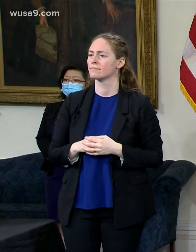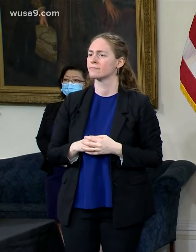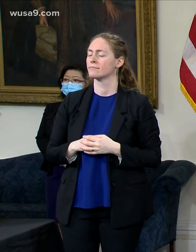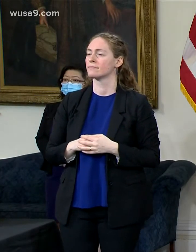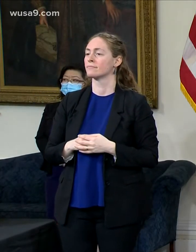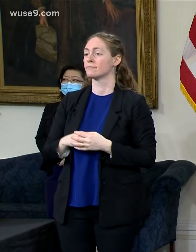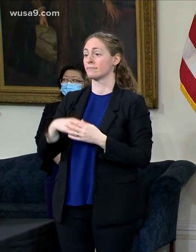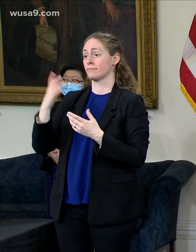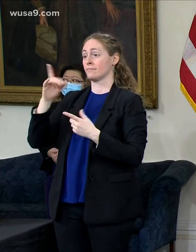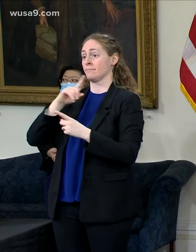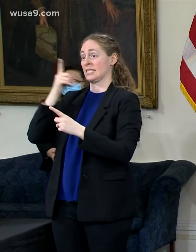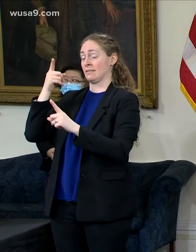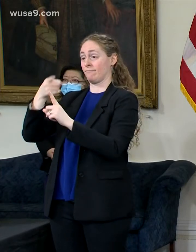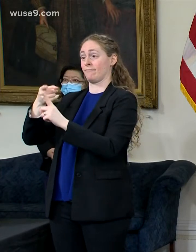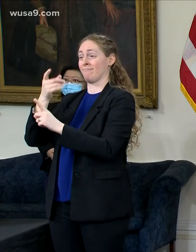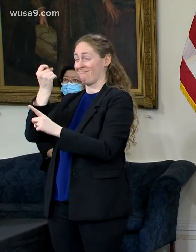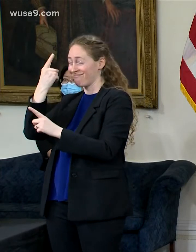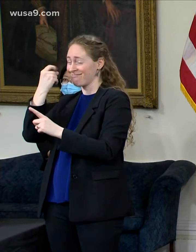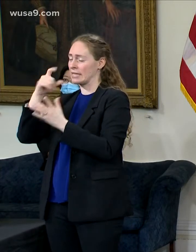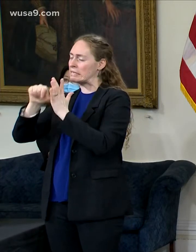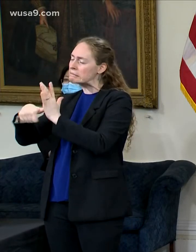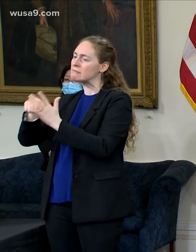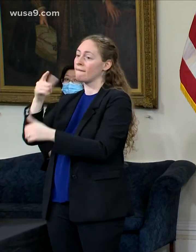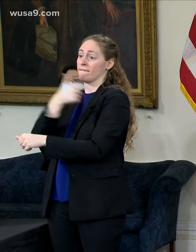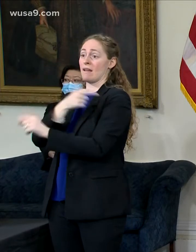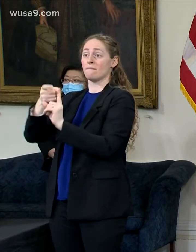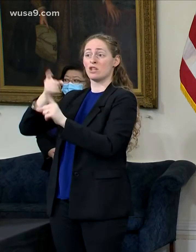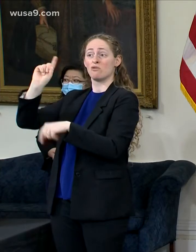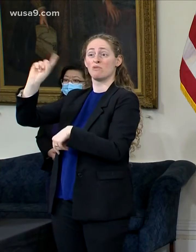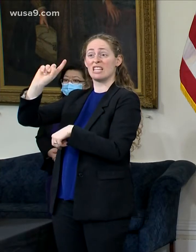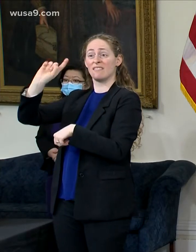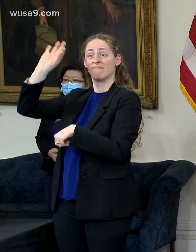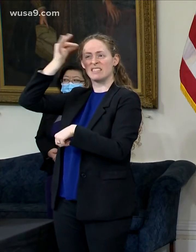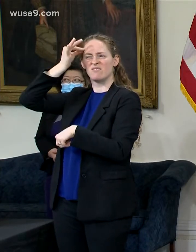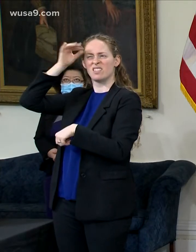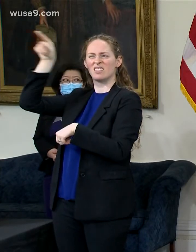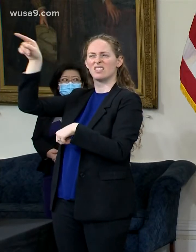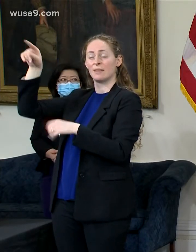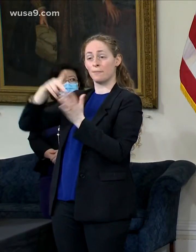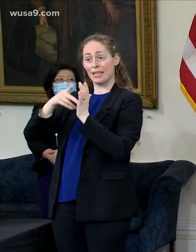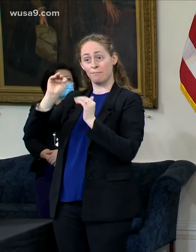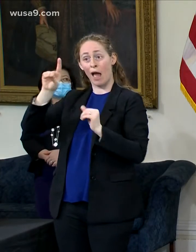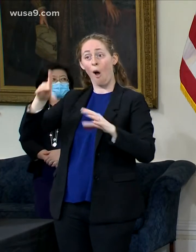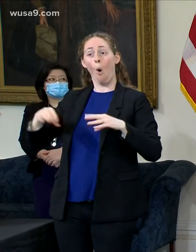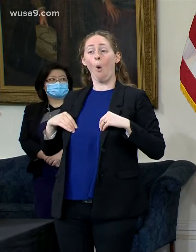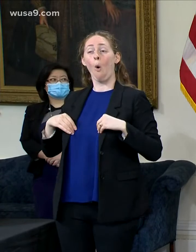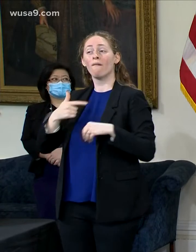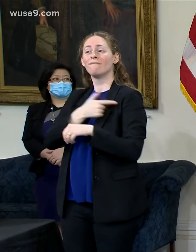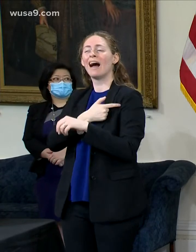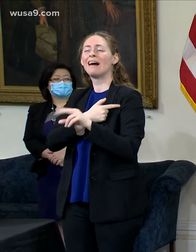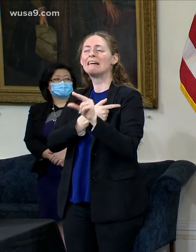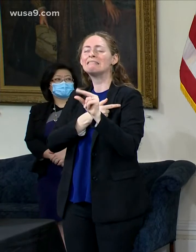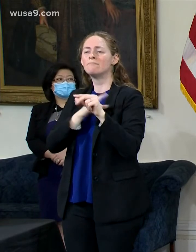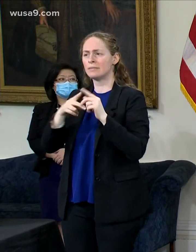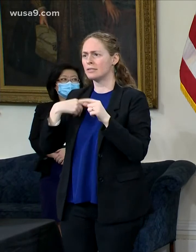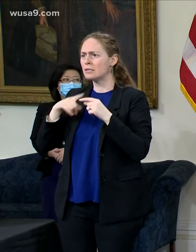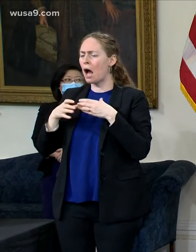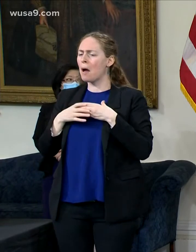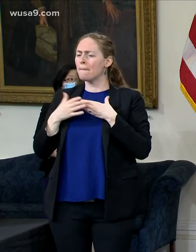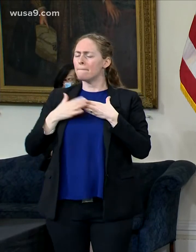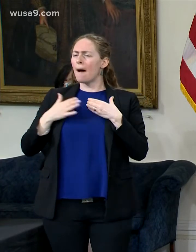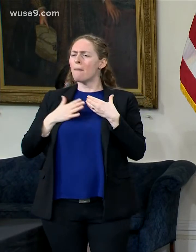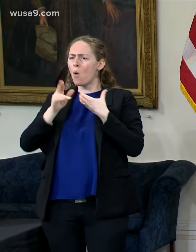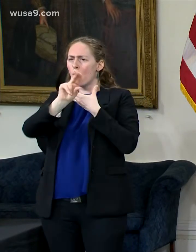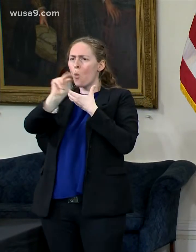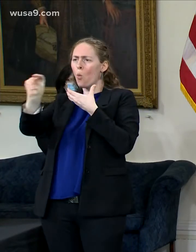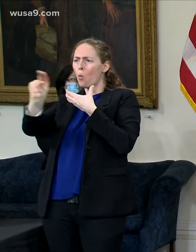by federal law, where we can't make them exclusively for Maryland residents, but it's on a very small